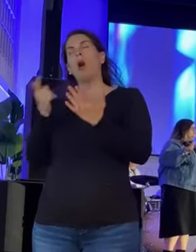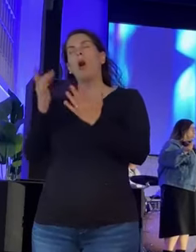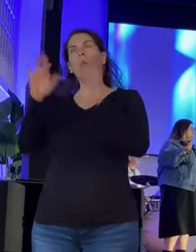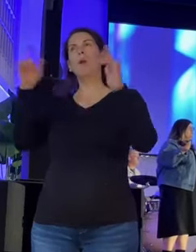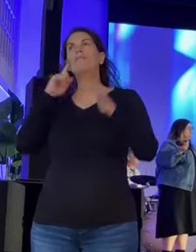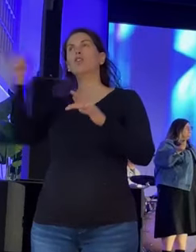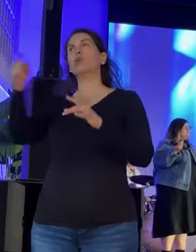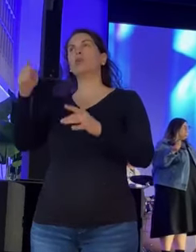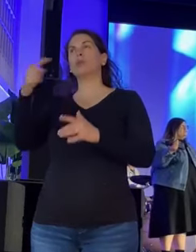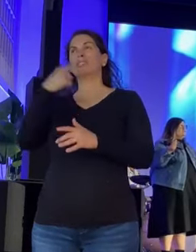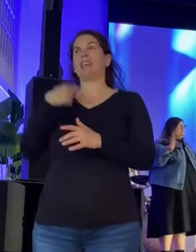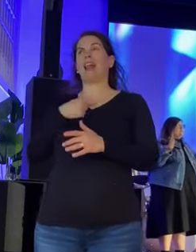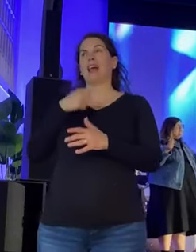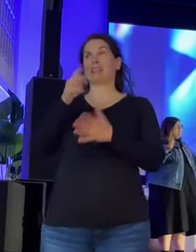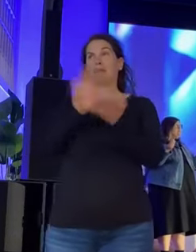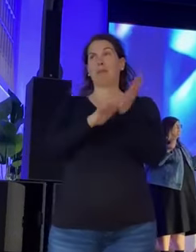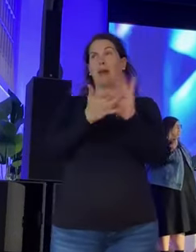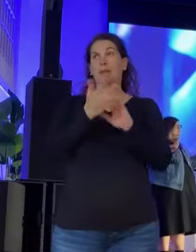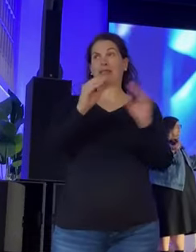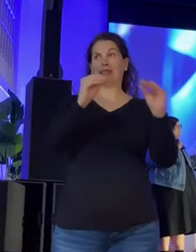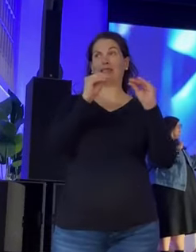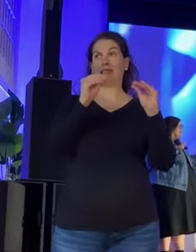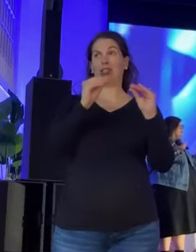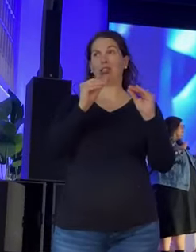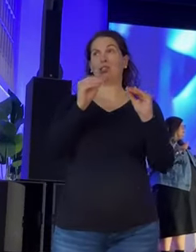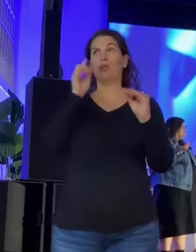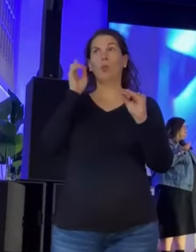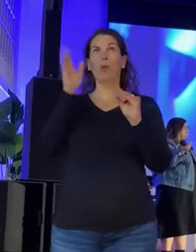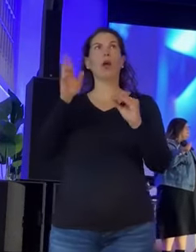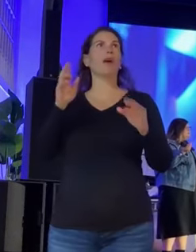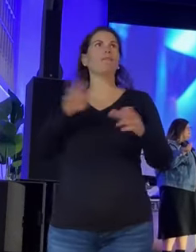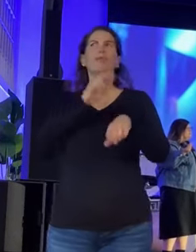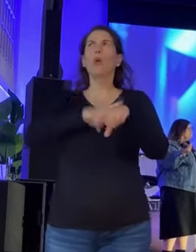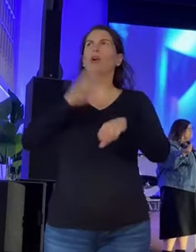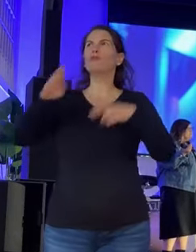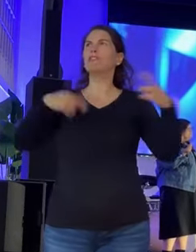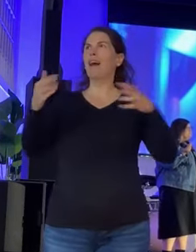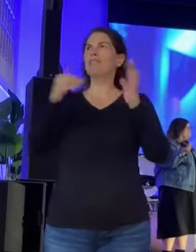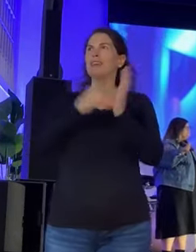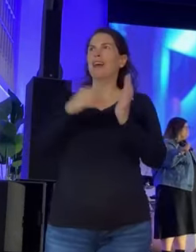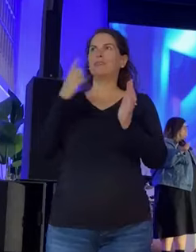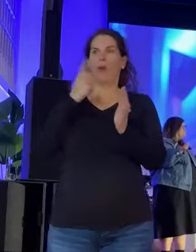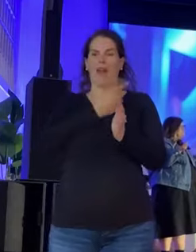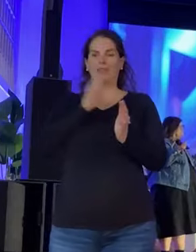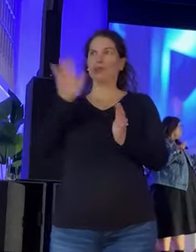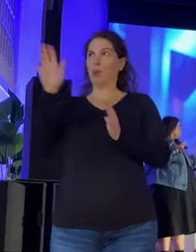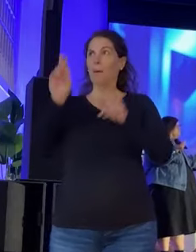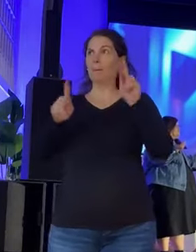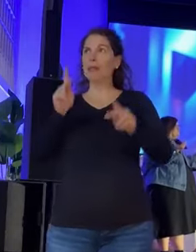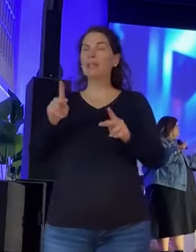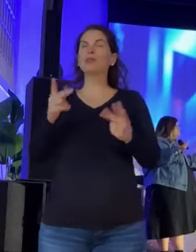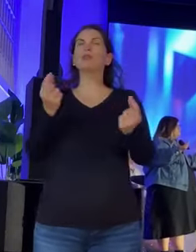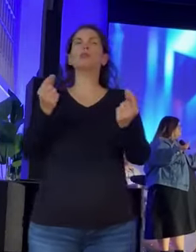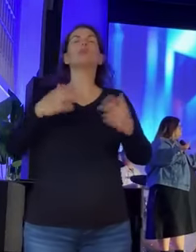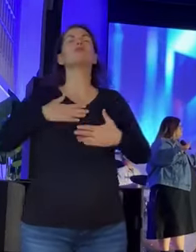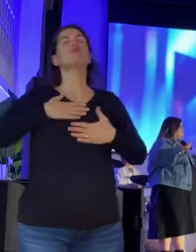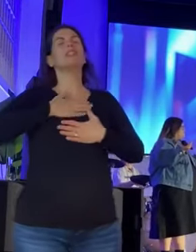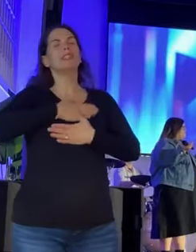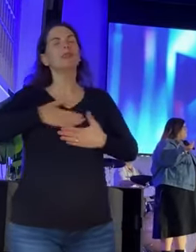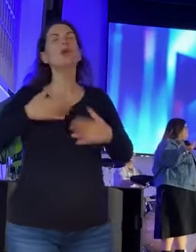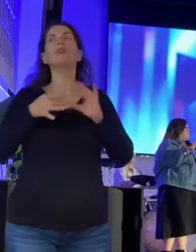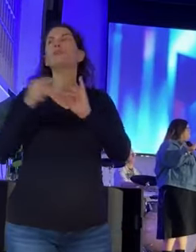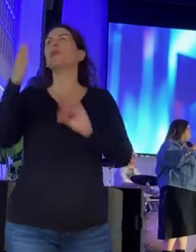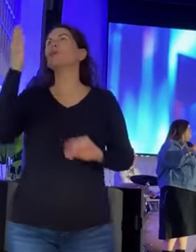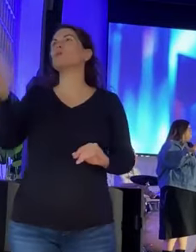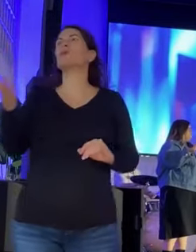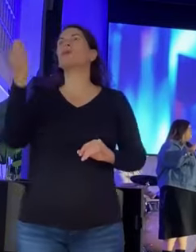in Psalm 85:5, will you not revive us again so that your people, what? May rejoice in